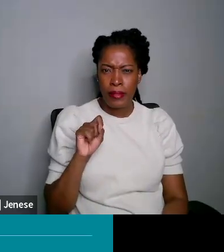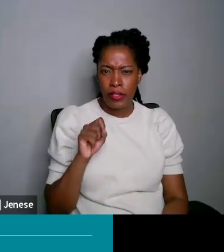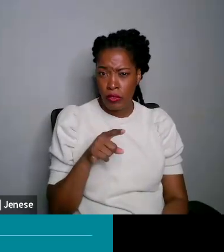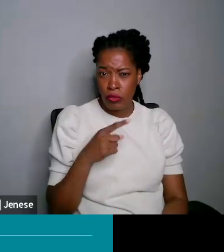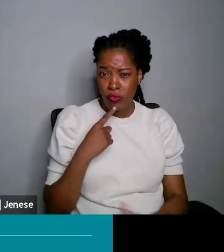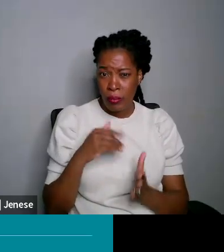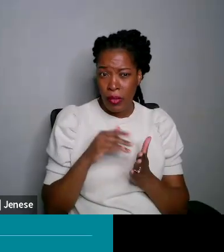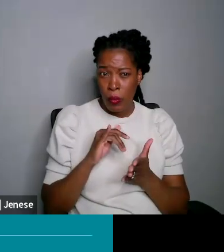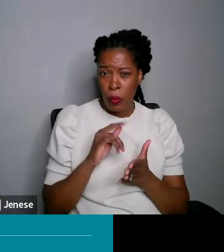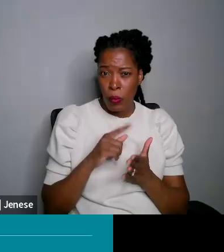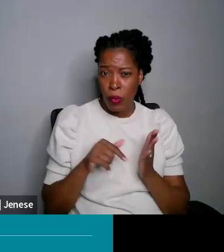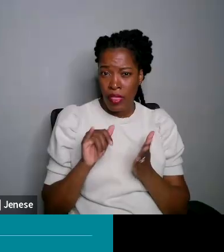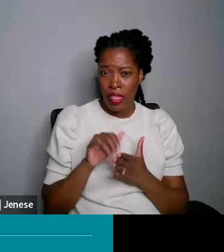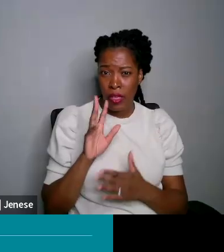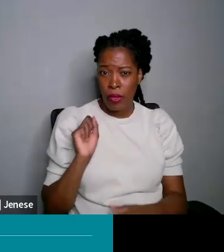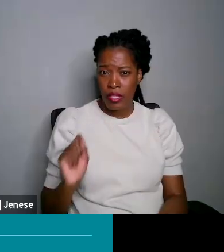those were?